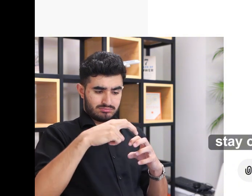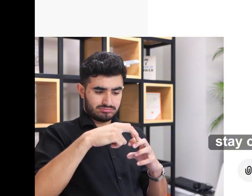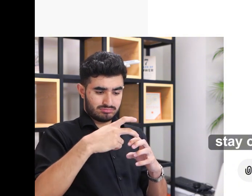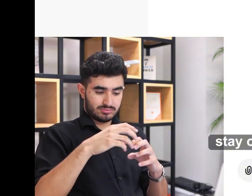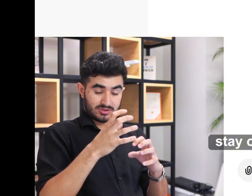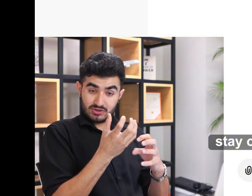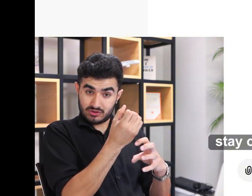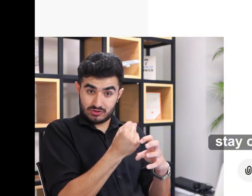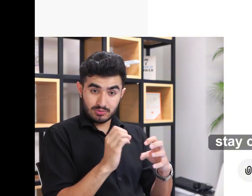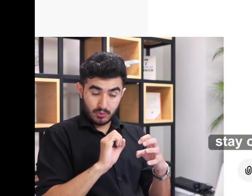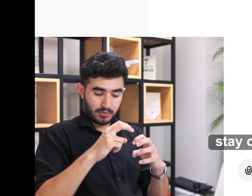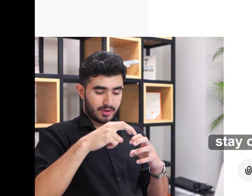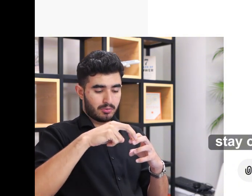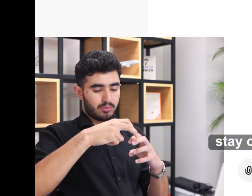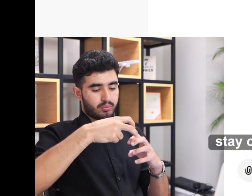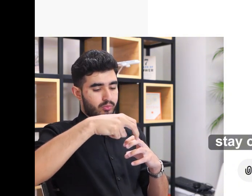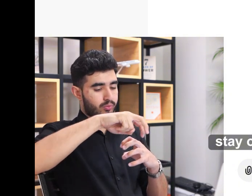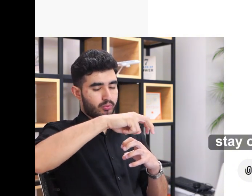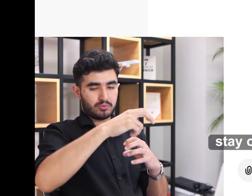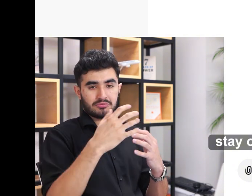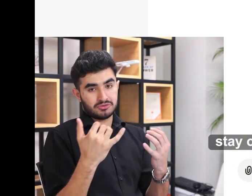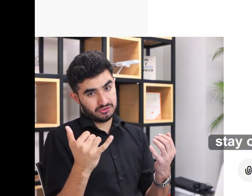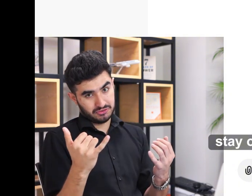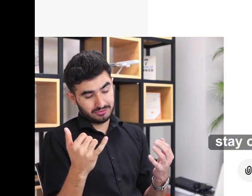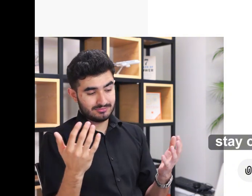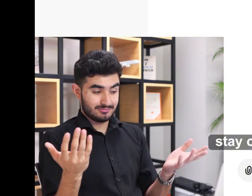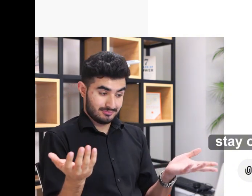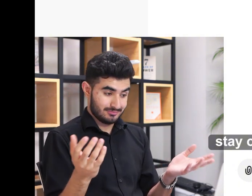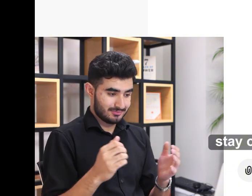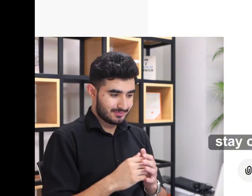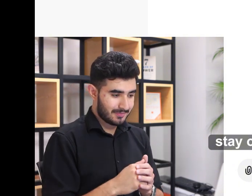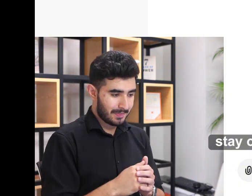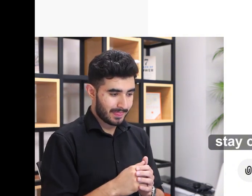and stay on the ground without floating away.